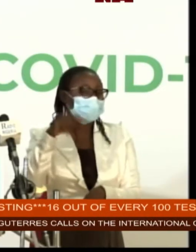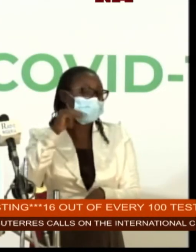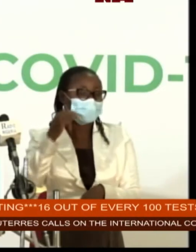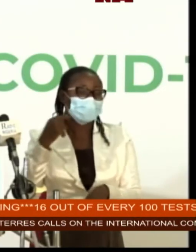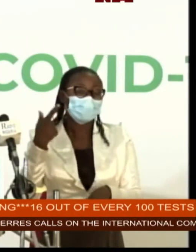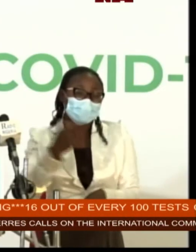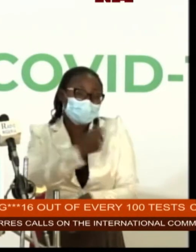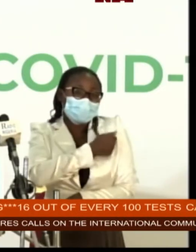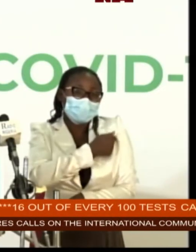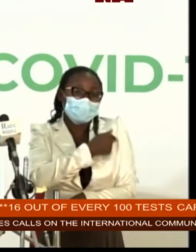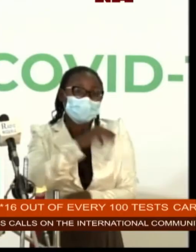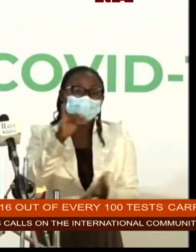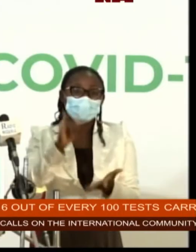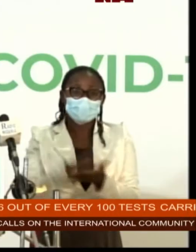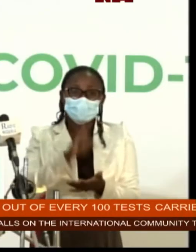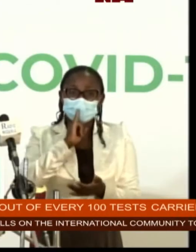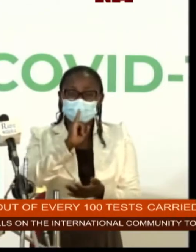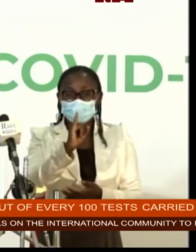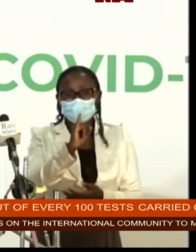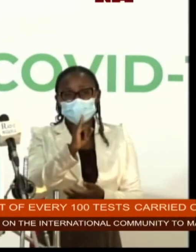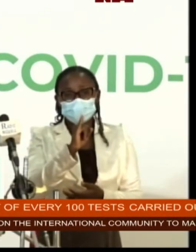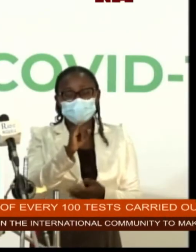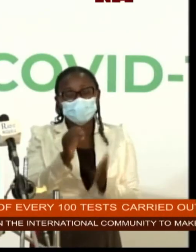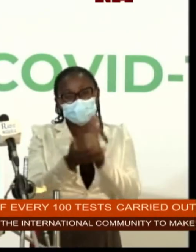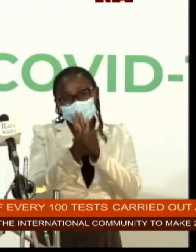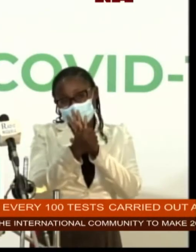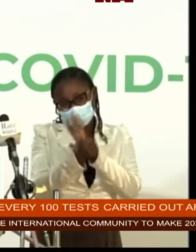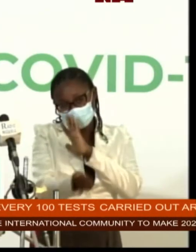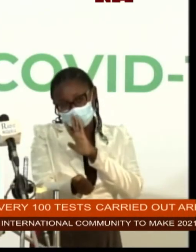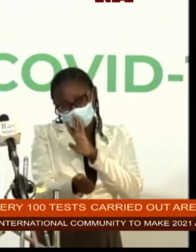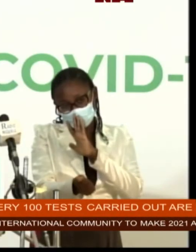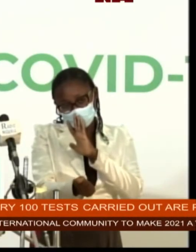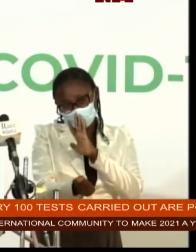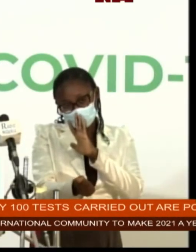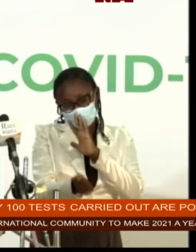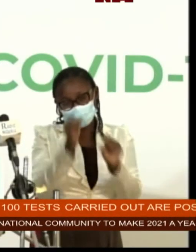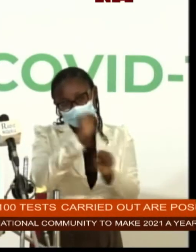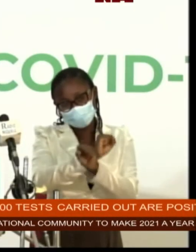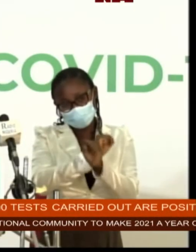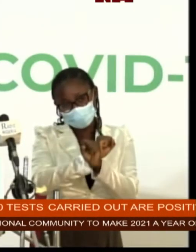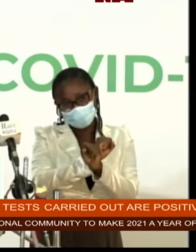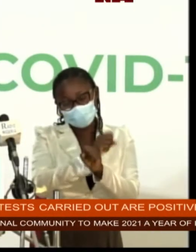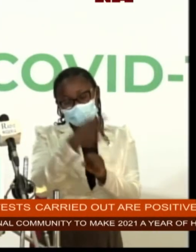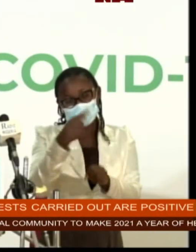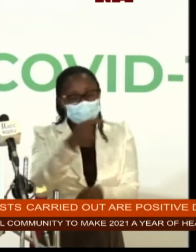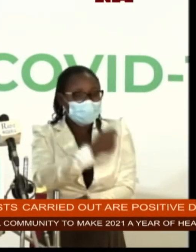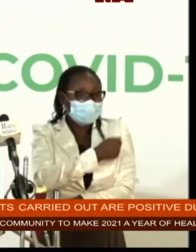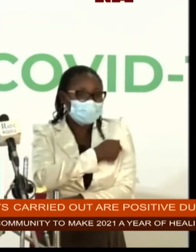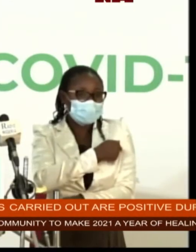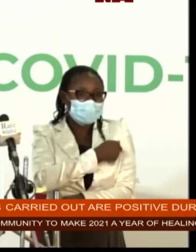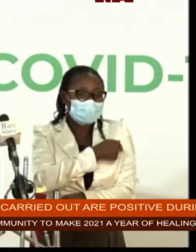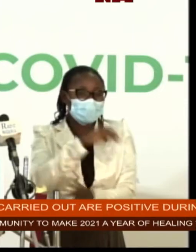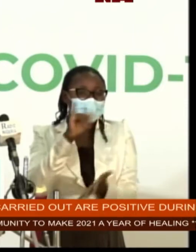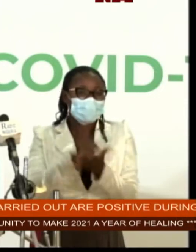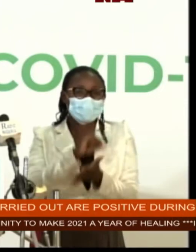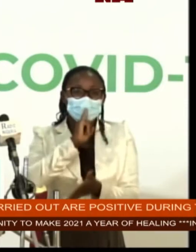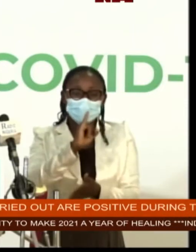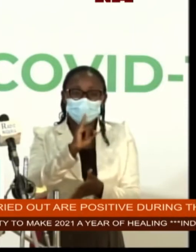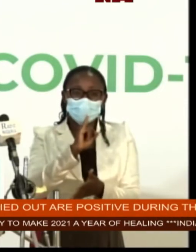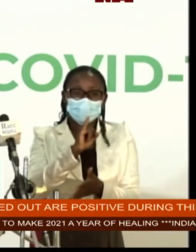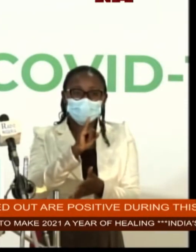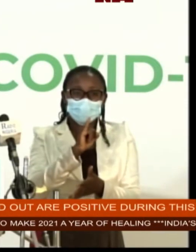vaccine that is effective or efficacious, vaccine that